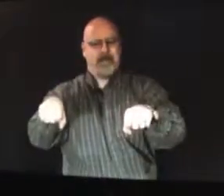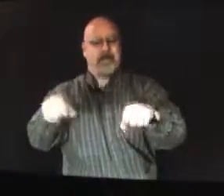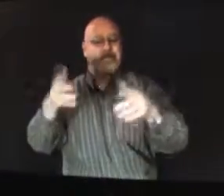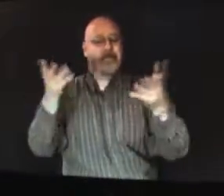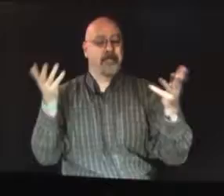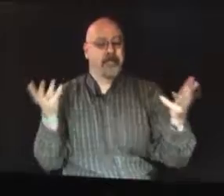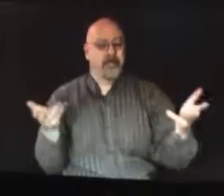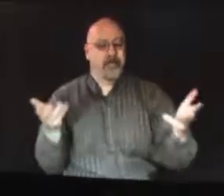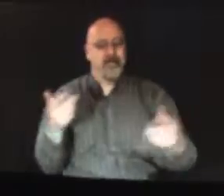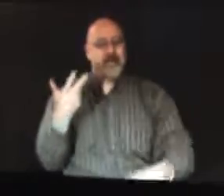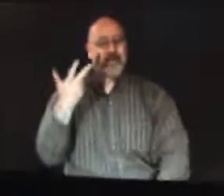cannot provide this.